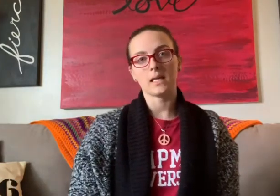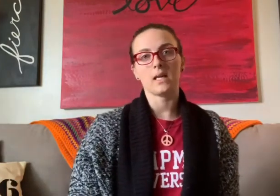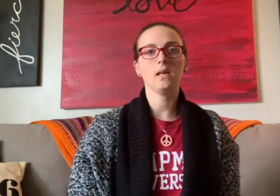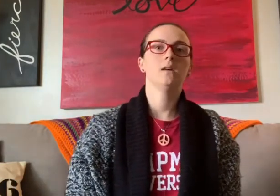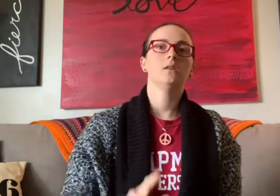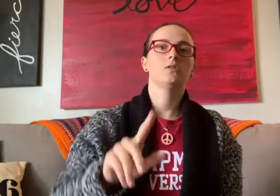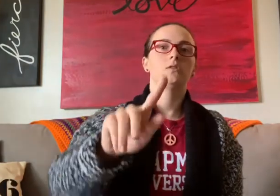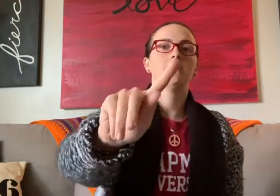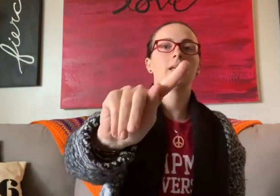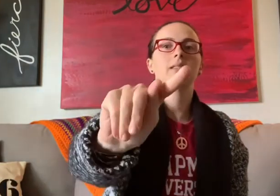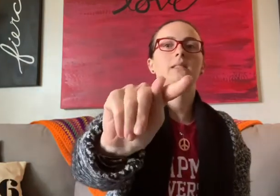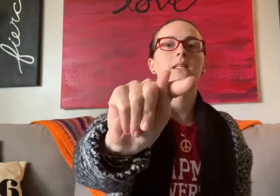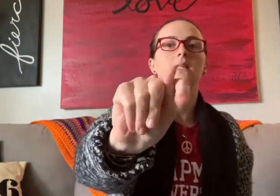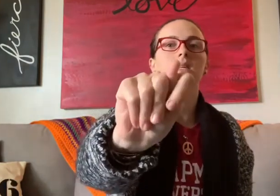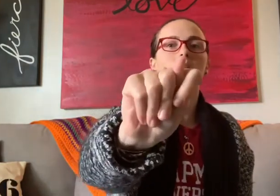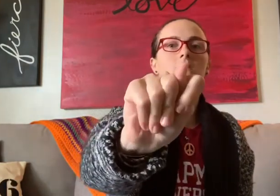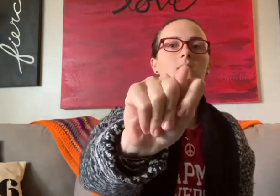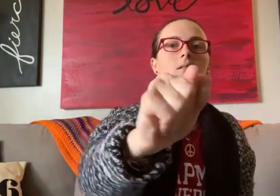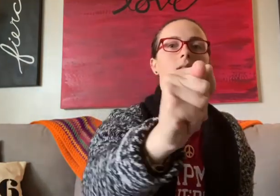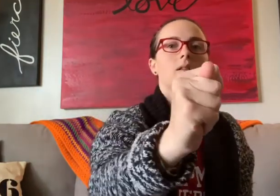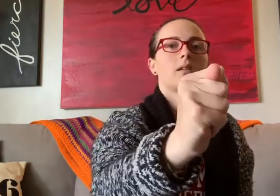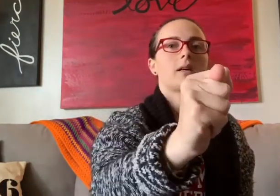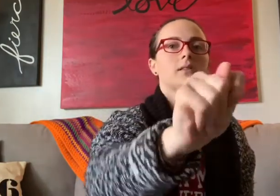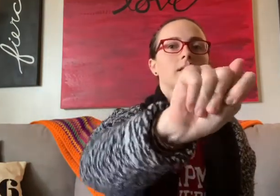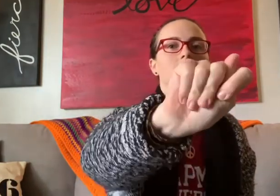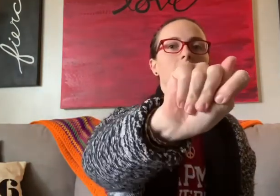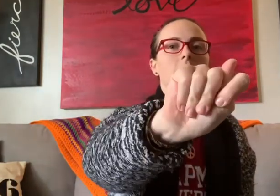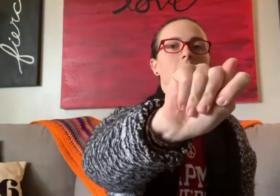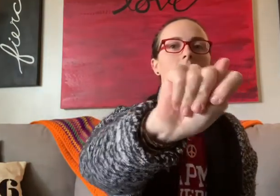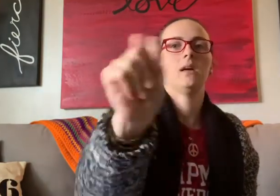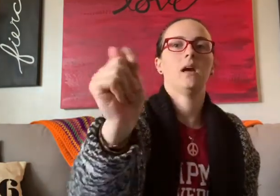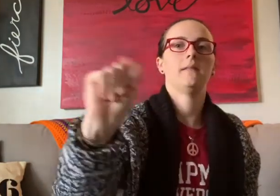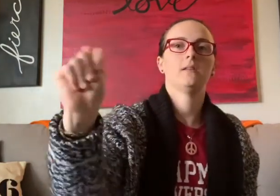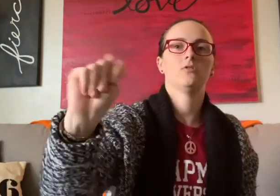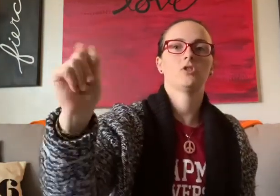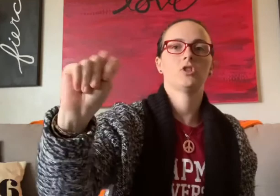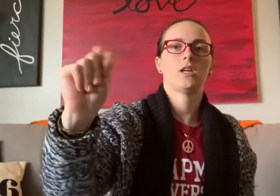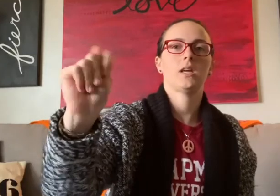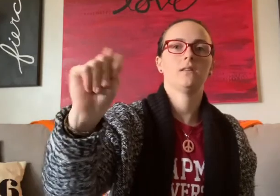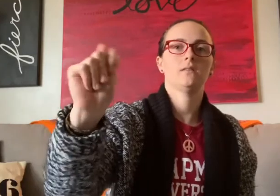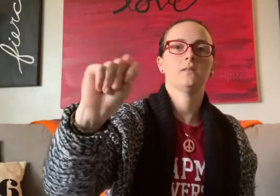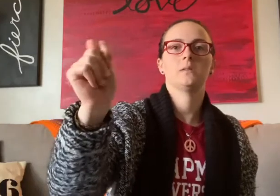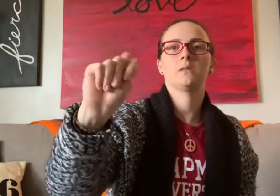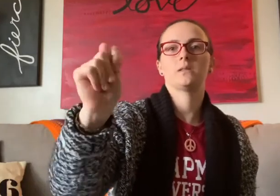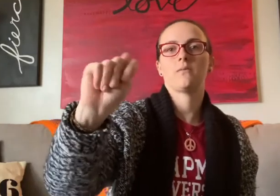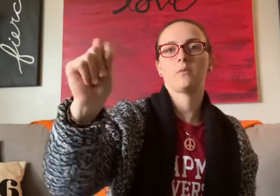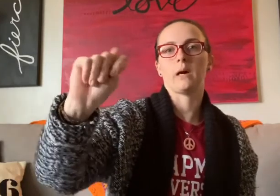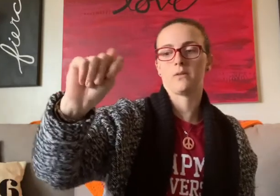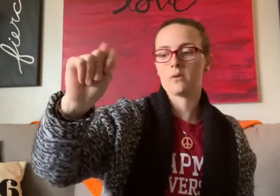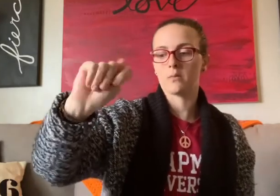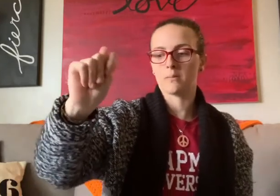Potty. So you make a T, the letter T, and then you just shake it. It's the sign for bathroom or